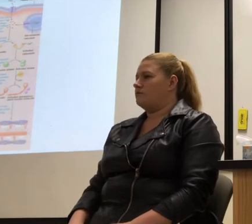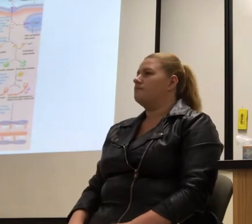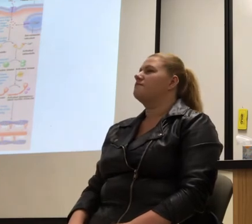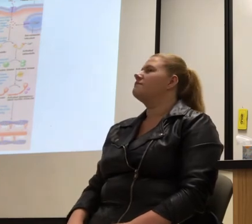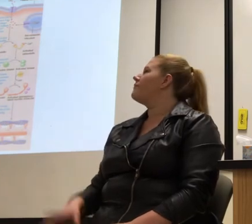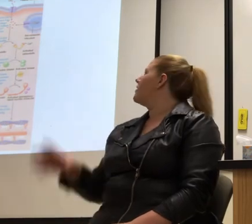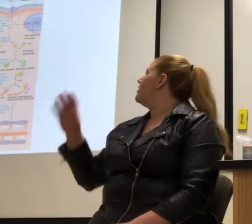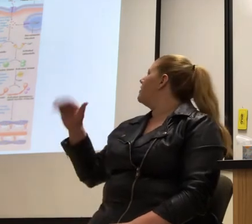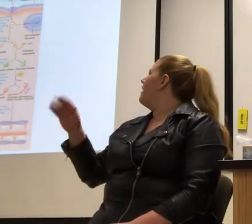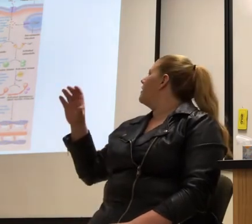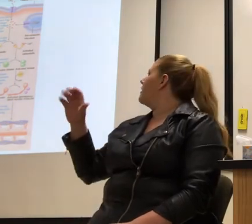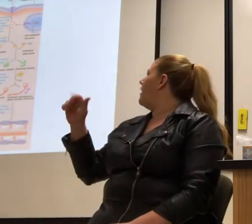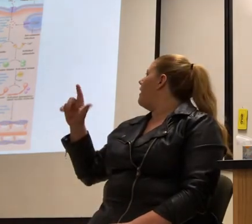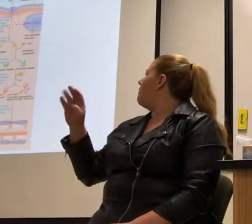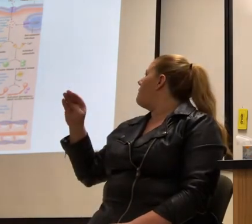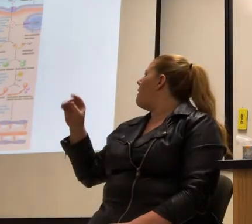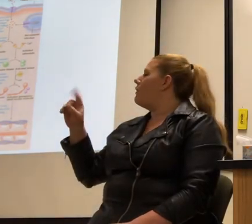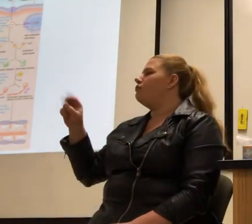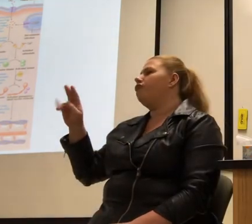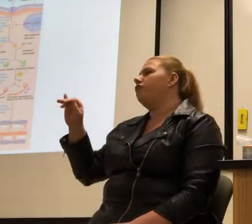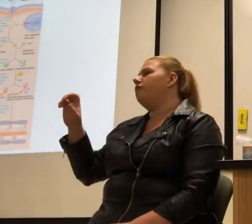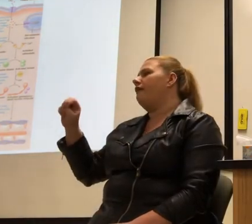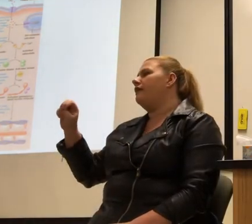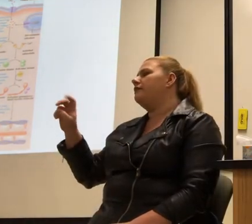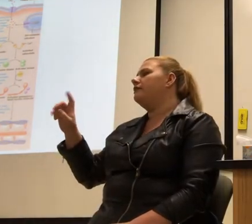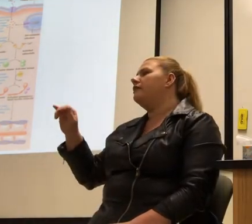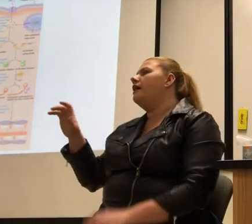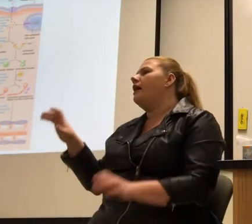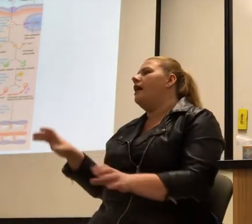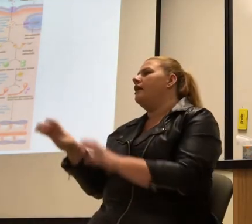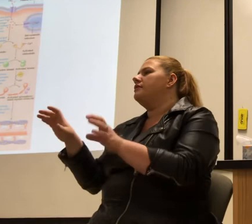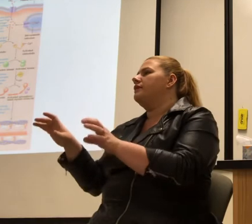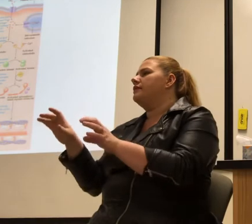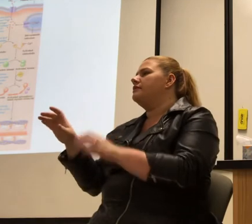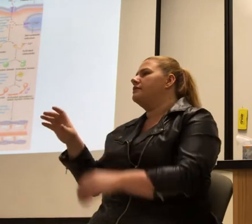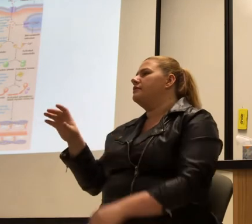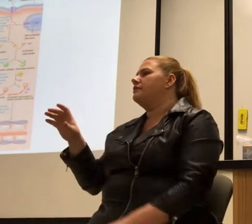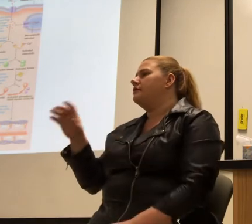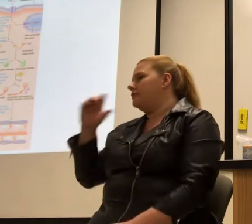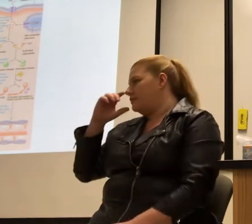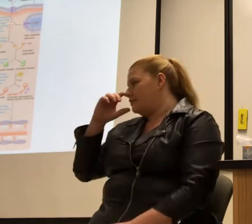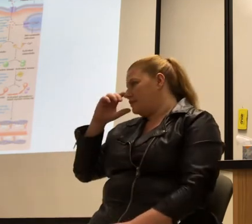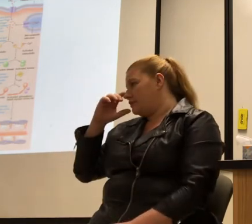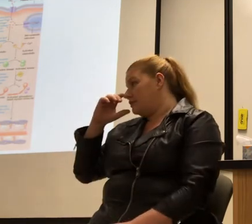And what that does is it in turn activates kinase activity.